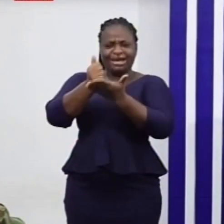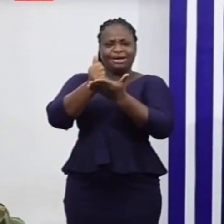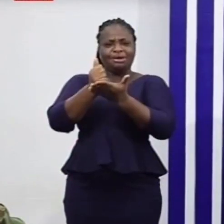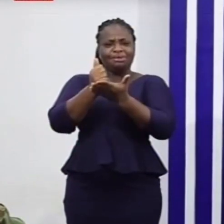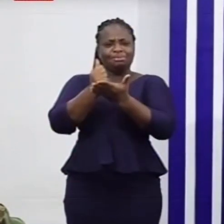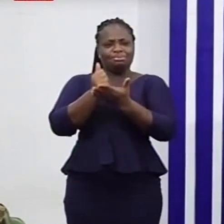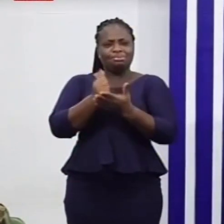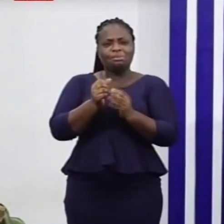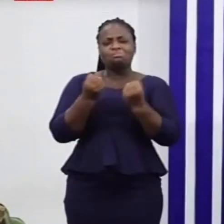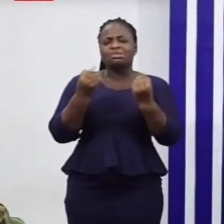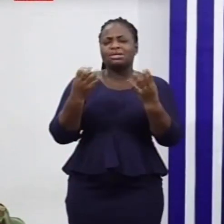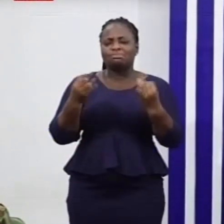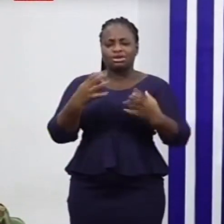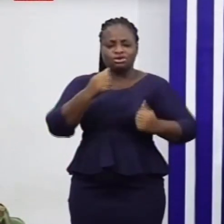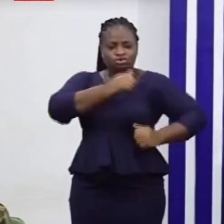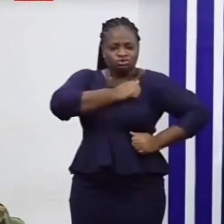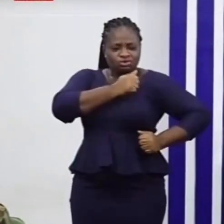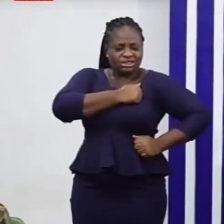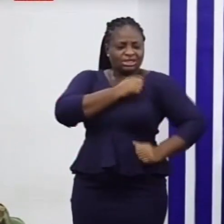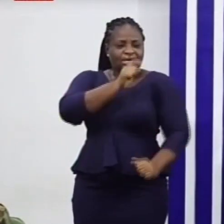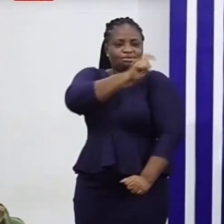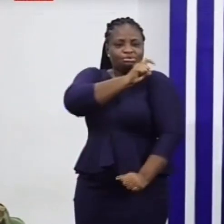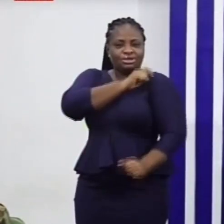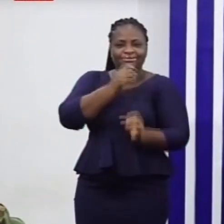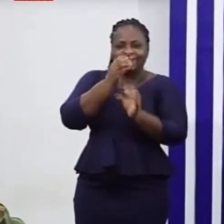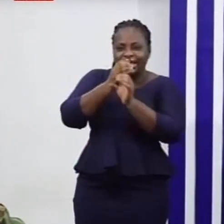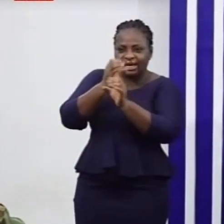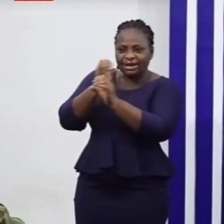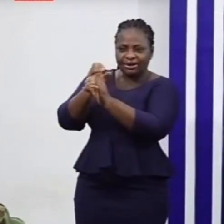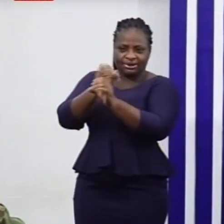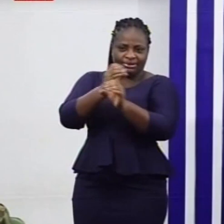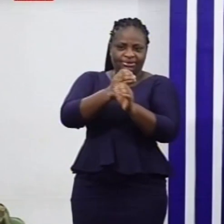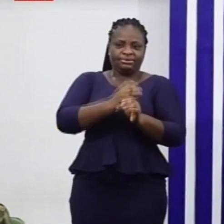Baby Bibria, Soja Fone, Police for Oha, Omohema,